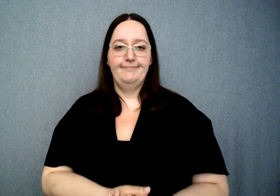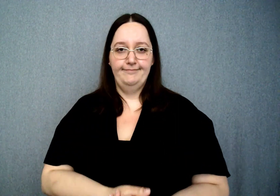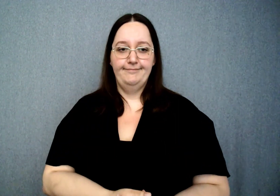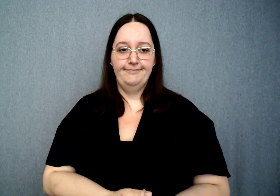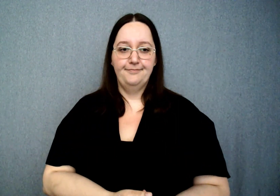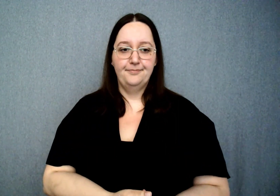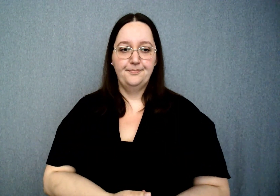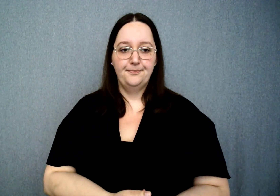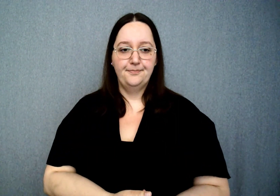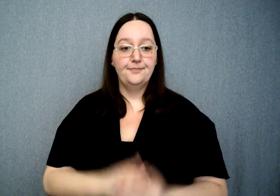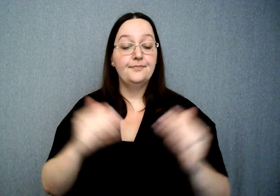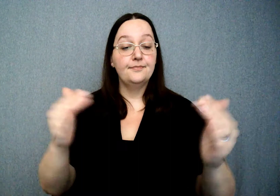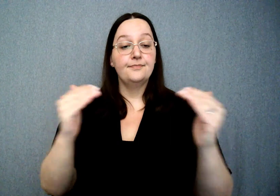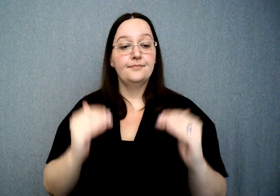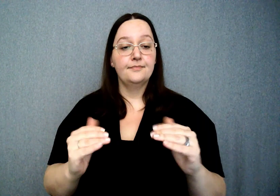meaning.